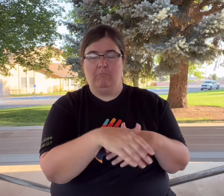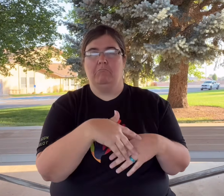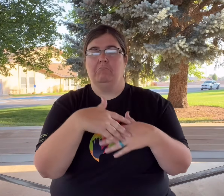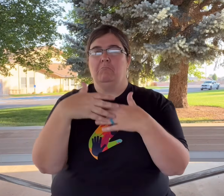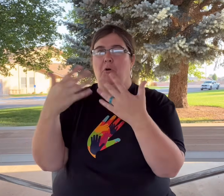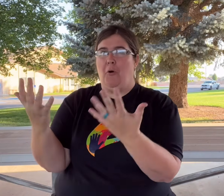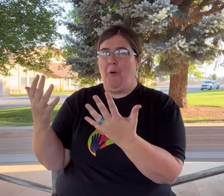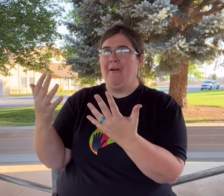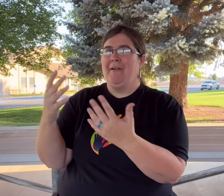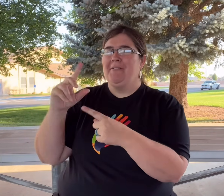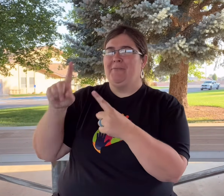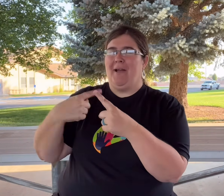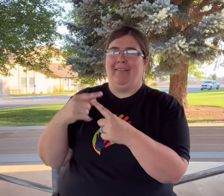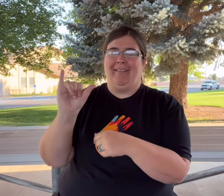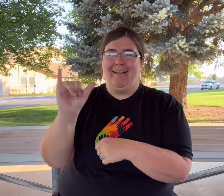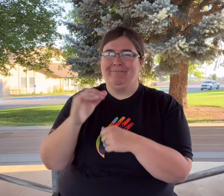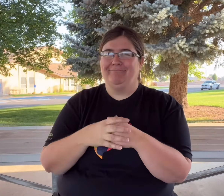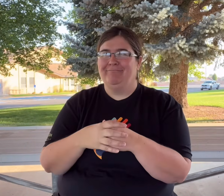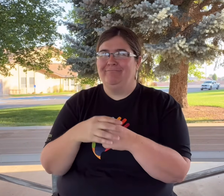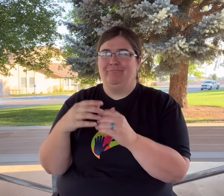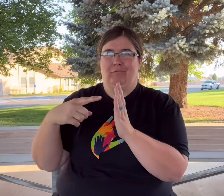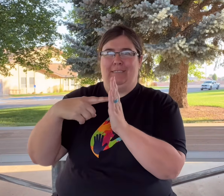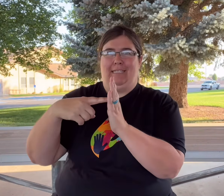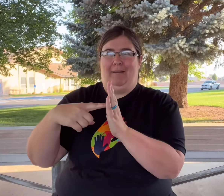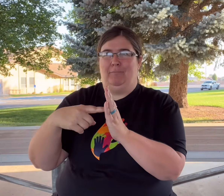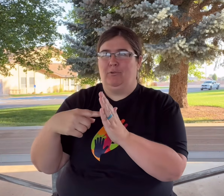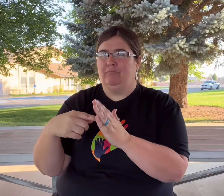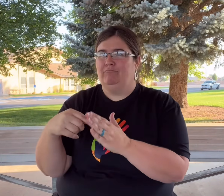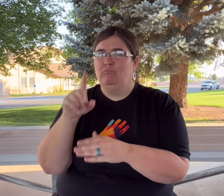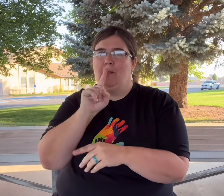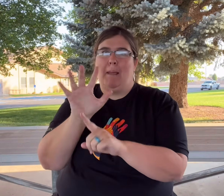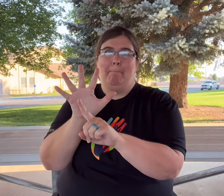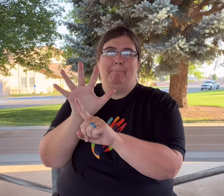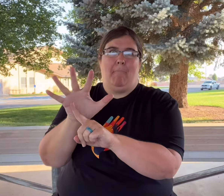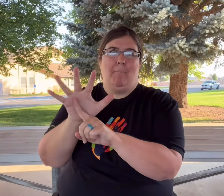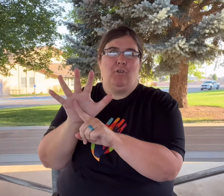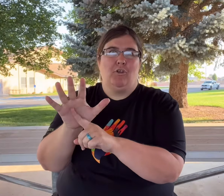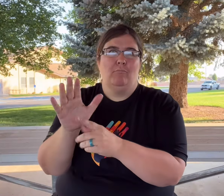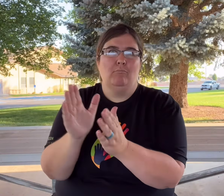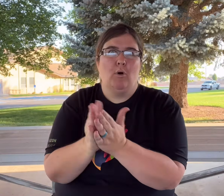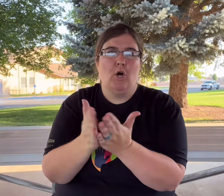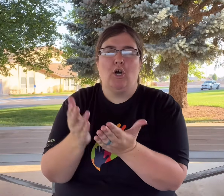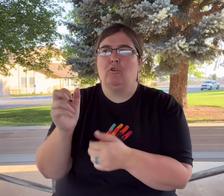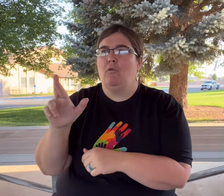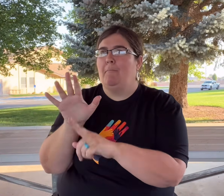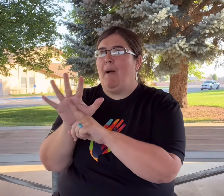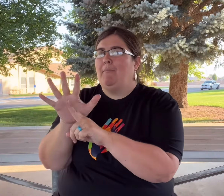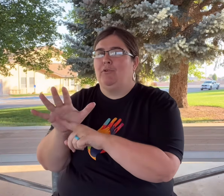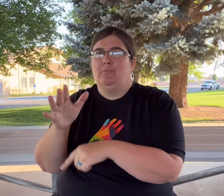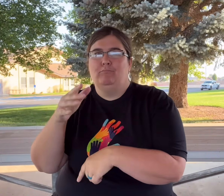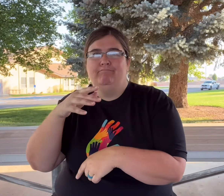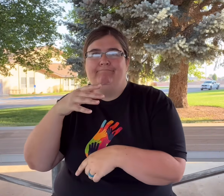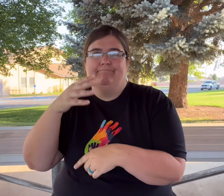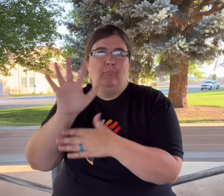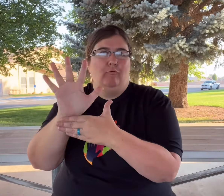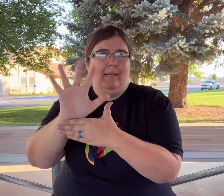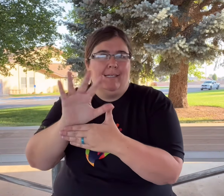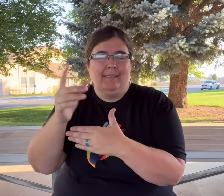new baby is born, or say if like a book becomes popular or a movie becomes popular,